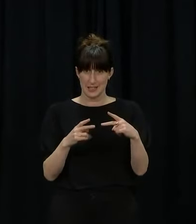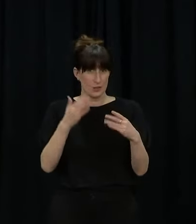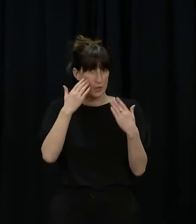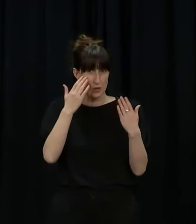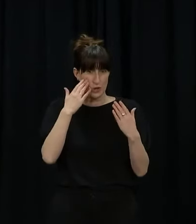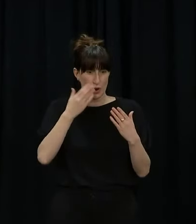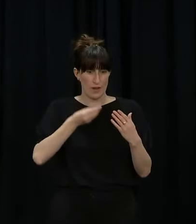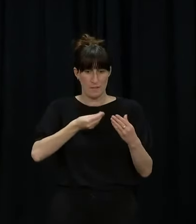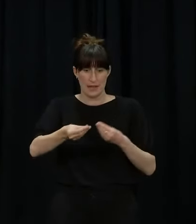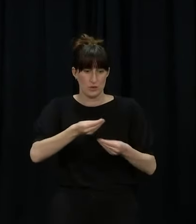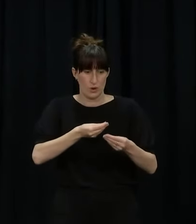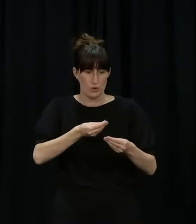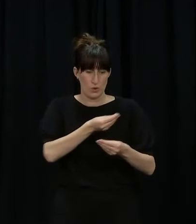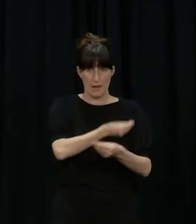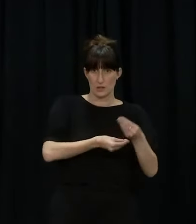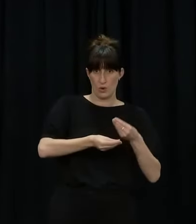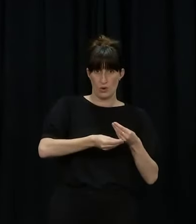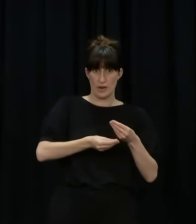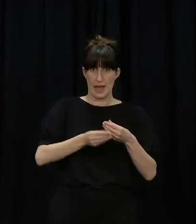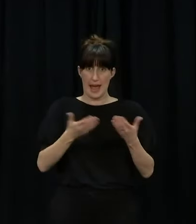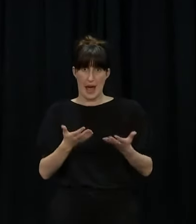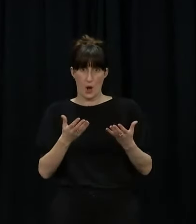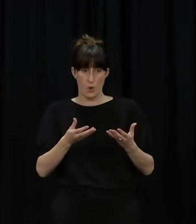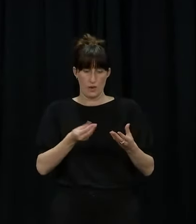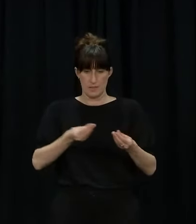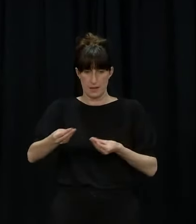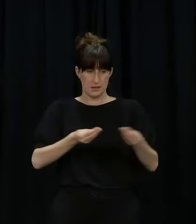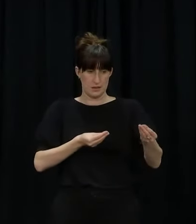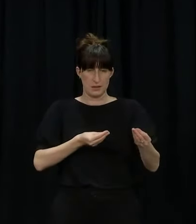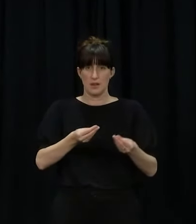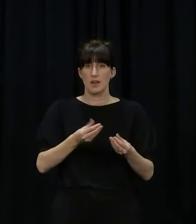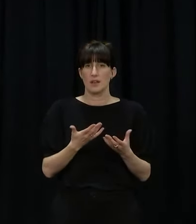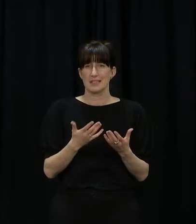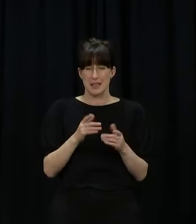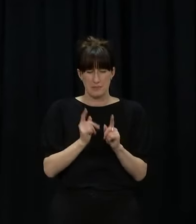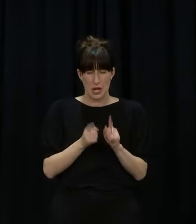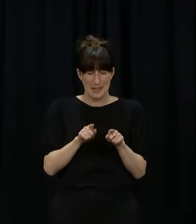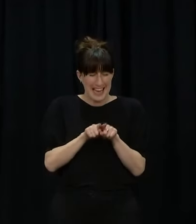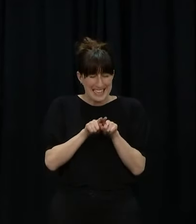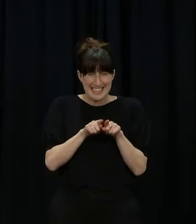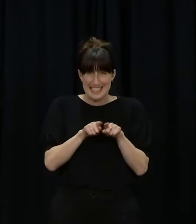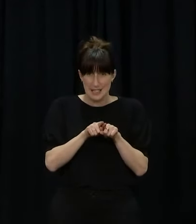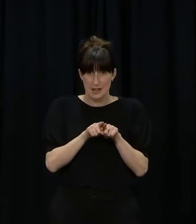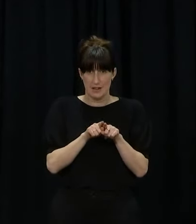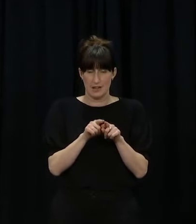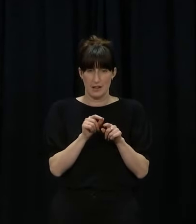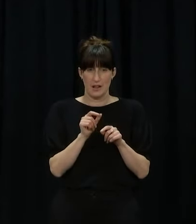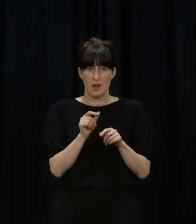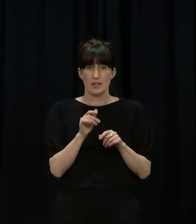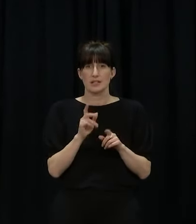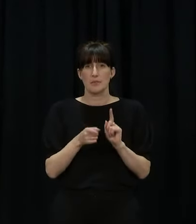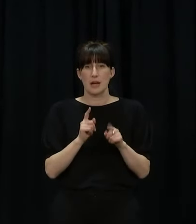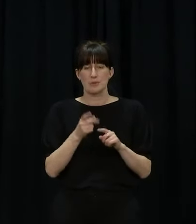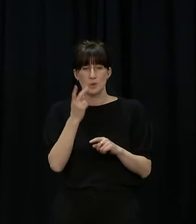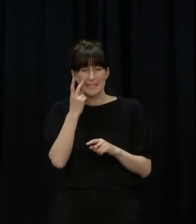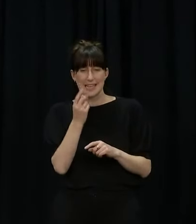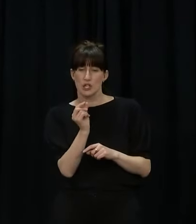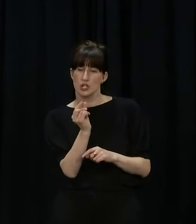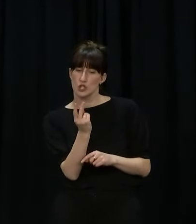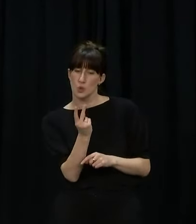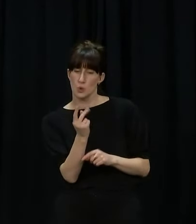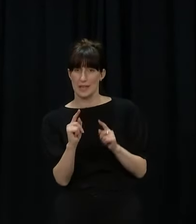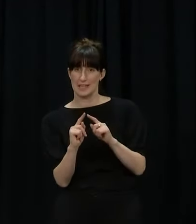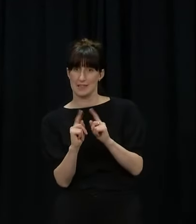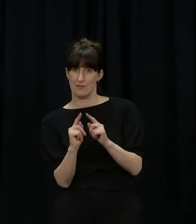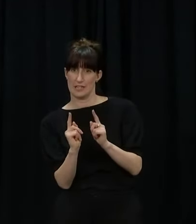have been. So sometimes you see it's absolutely identical, sometimes you see this one or maximum 2 base difference. This is what's